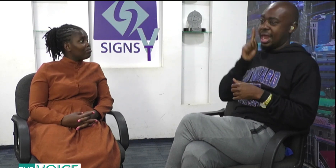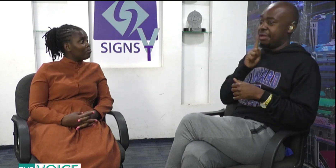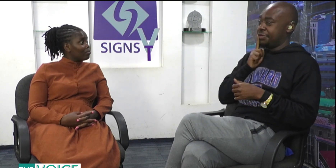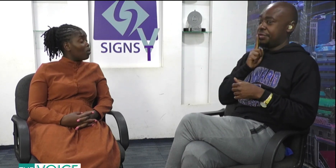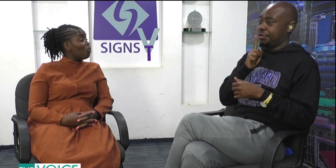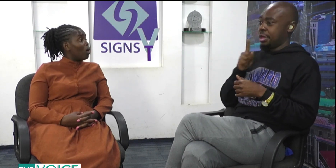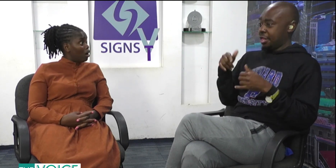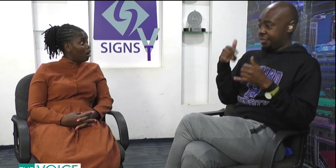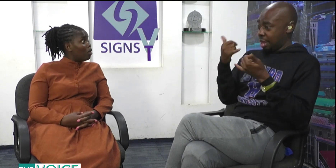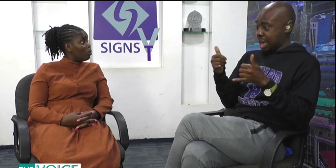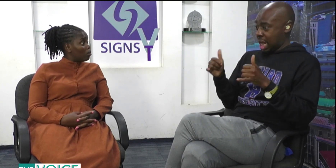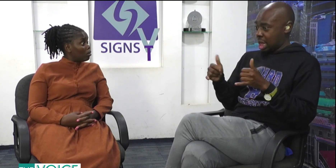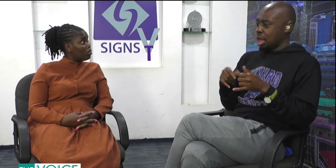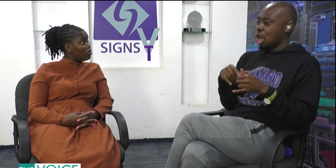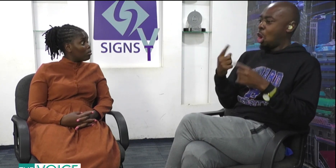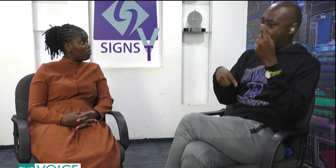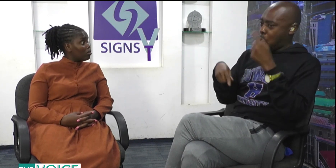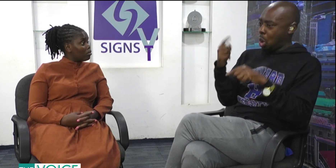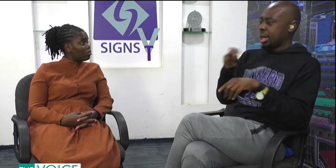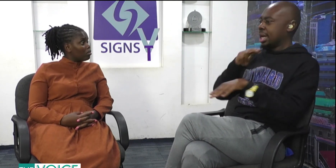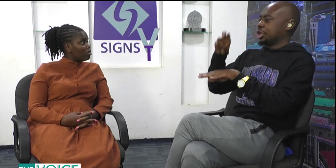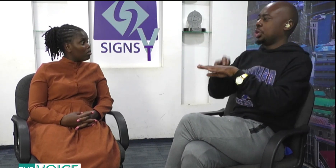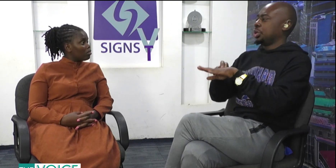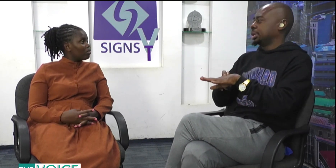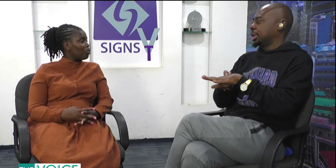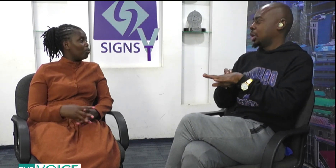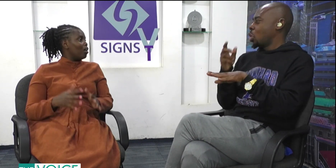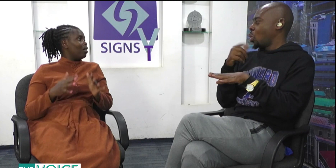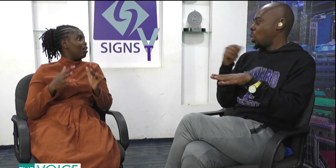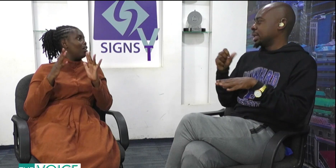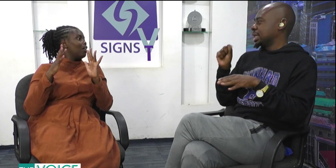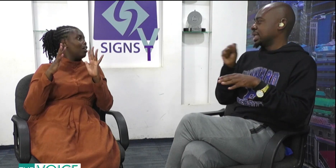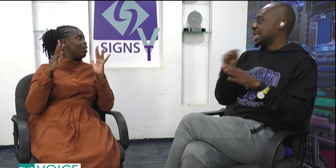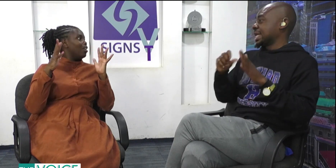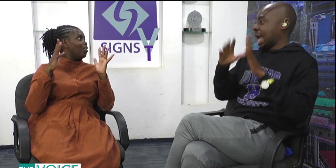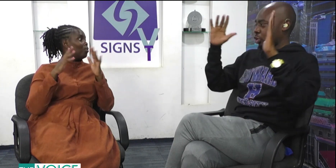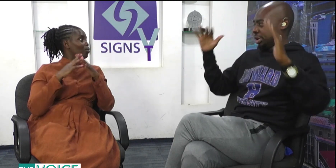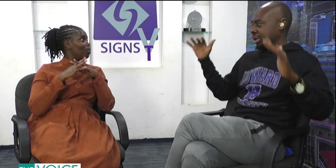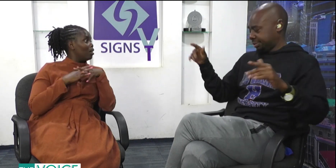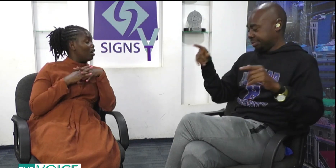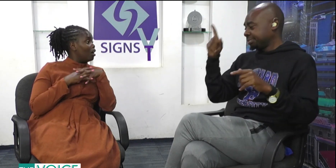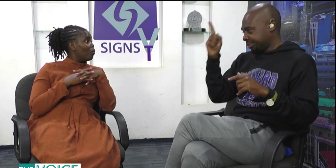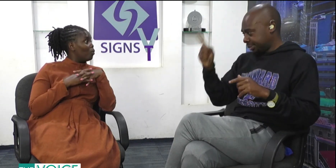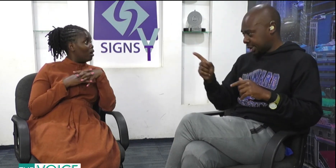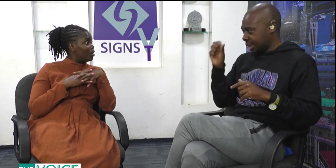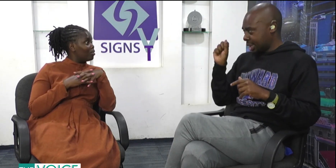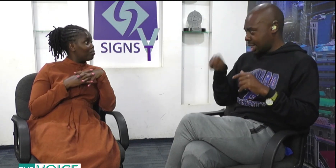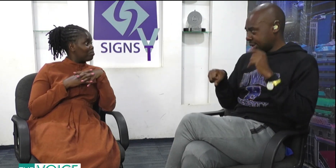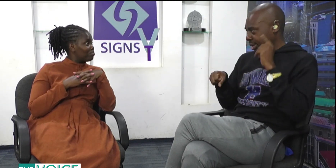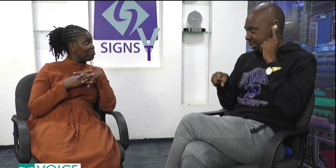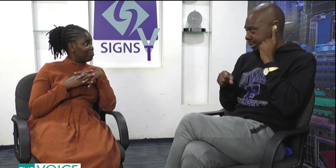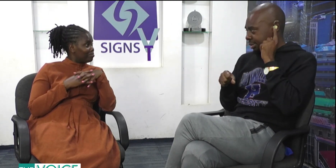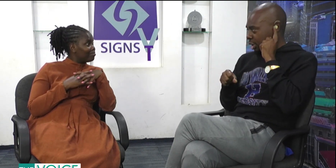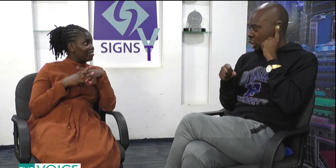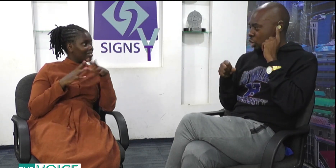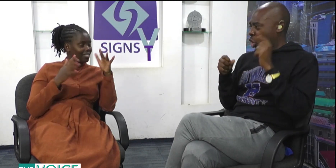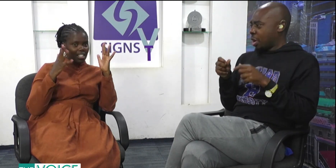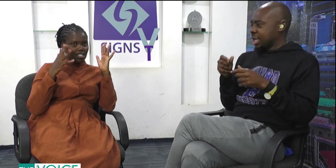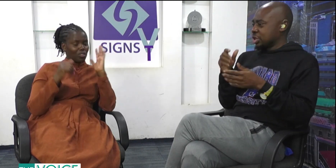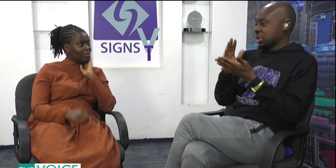So when I was in Machakos, I started. I joined. I said I joined sports, and we went till